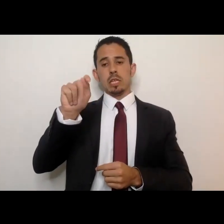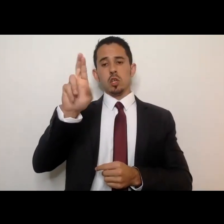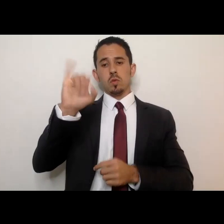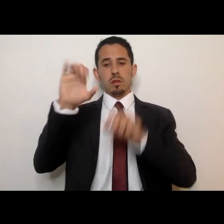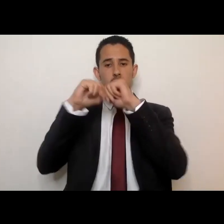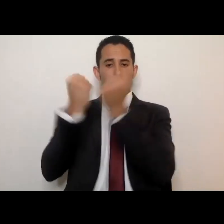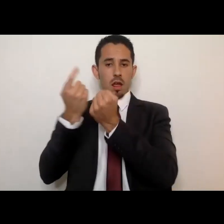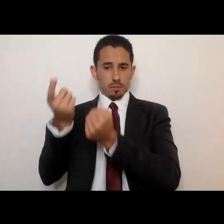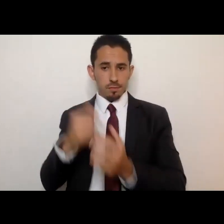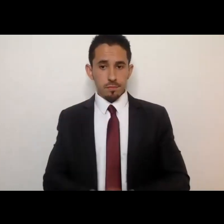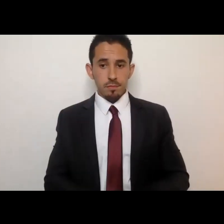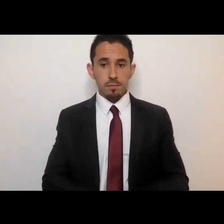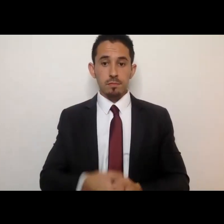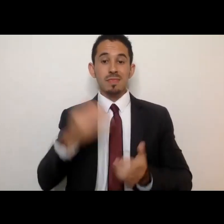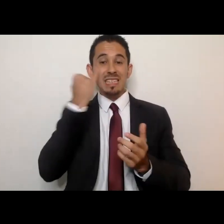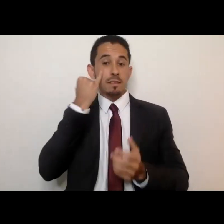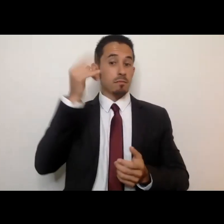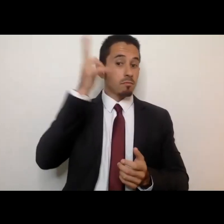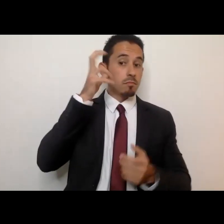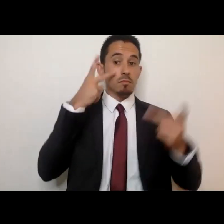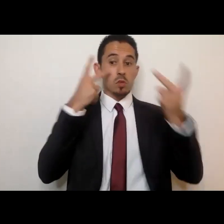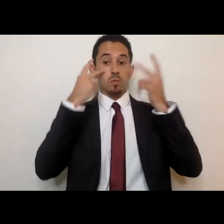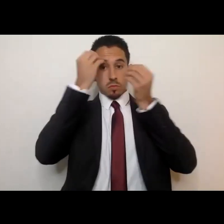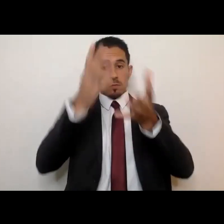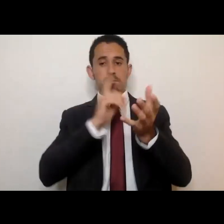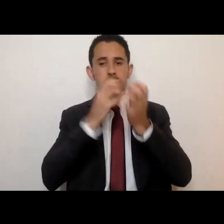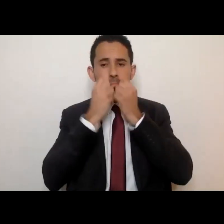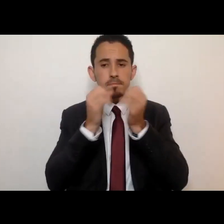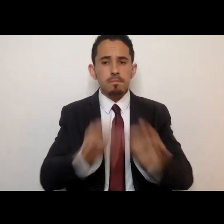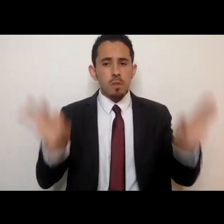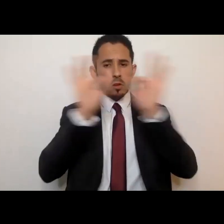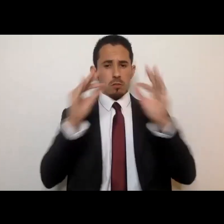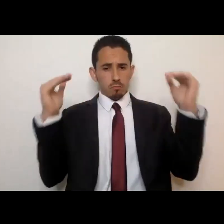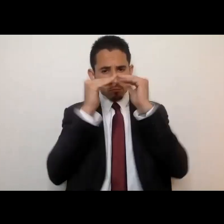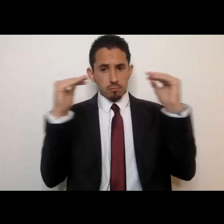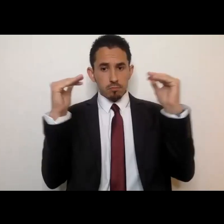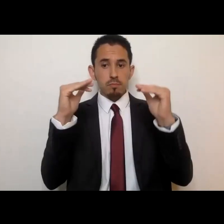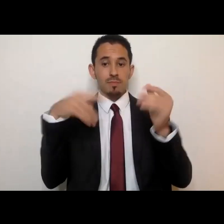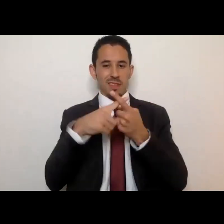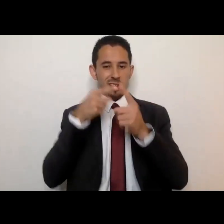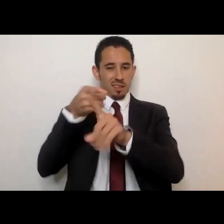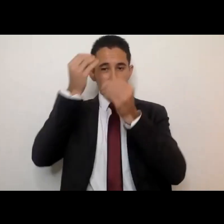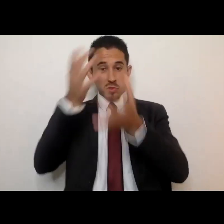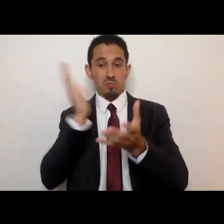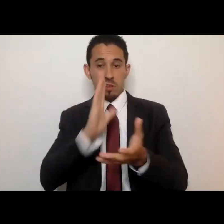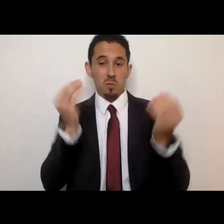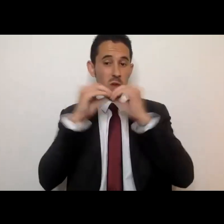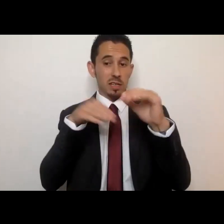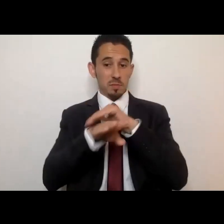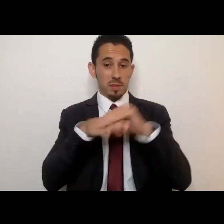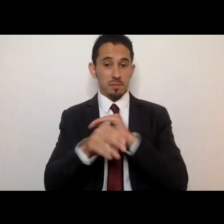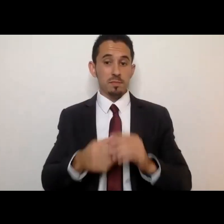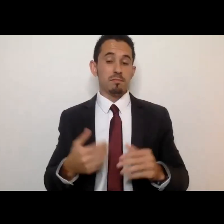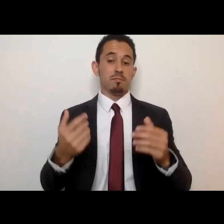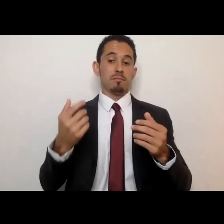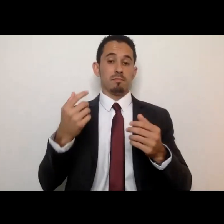been focused with an audio-centric approach, therefore these deaf people don't have access to this information. If we really would like to